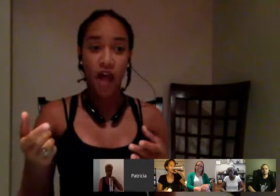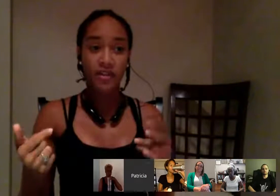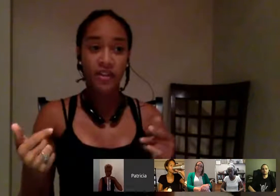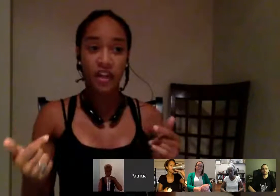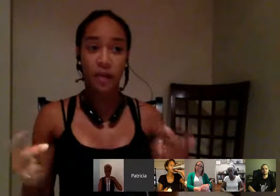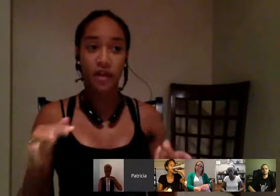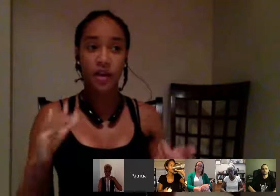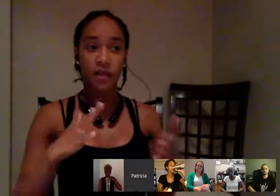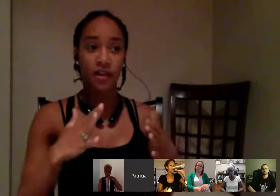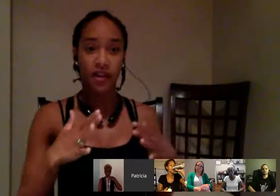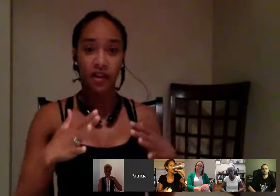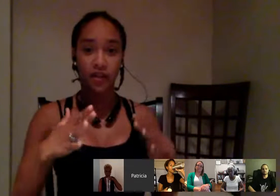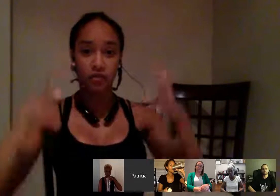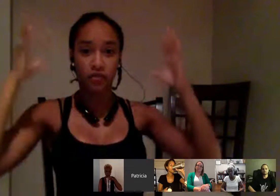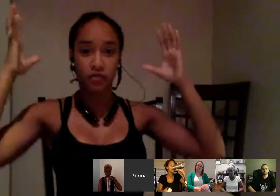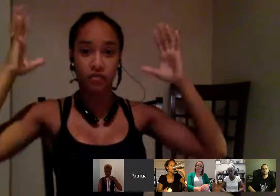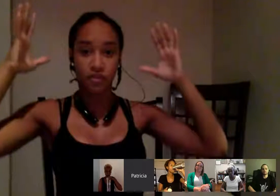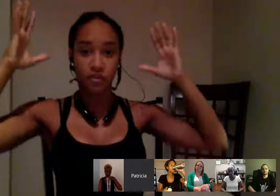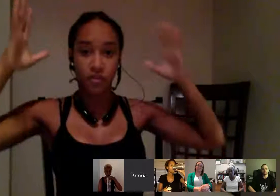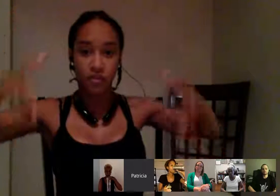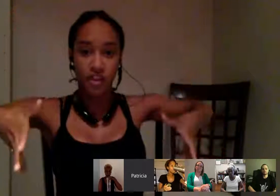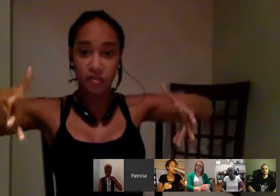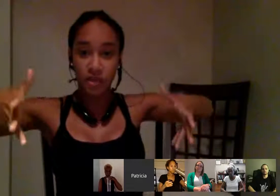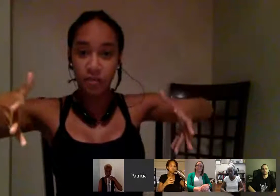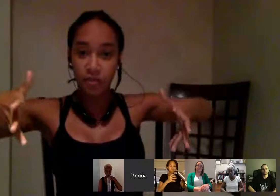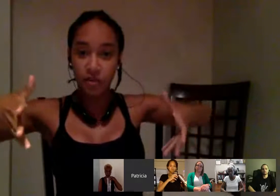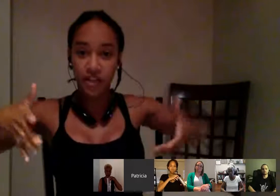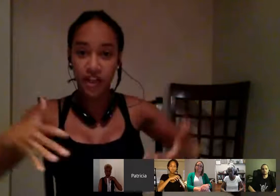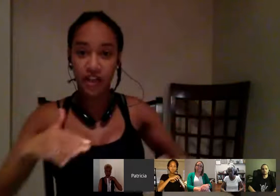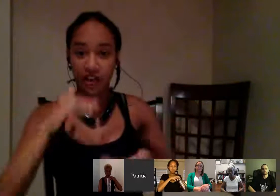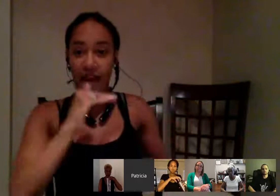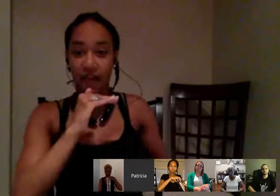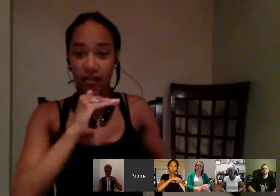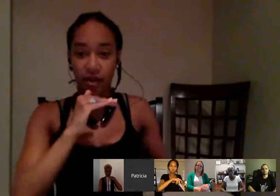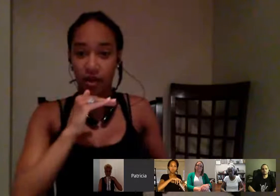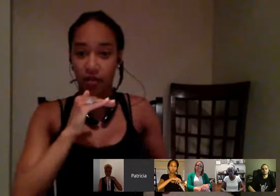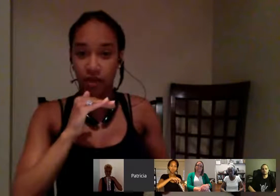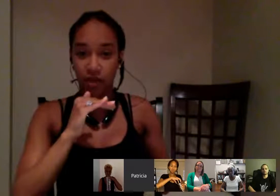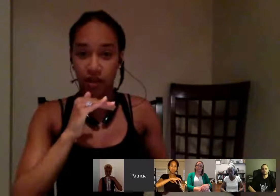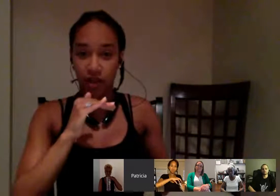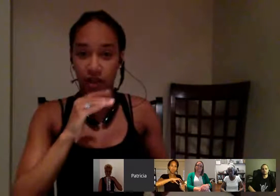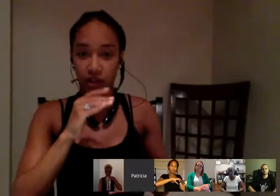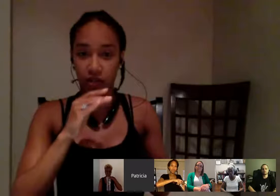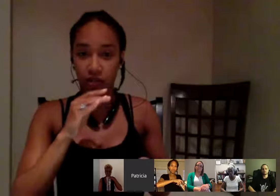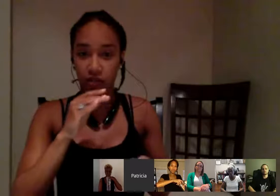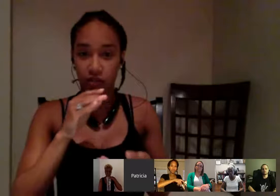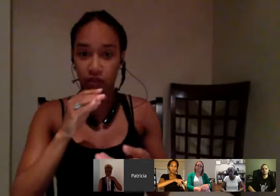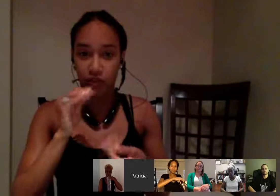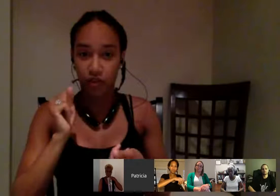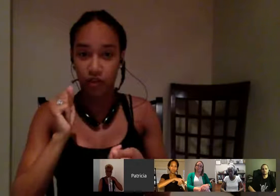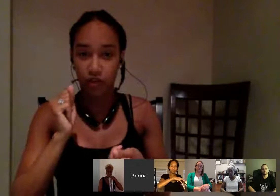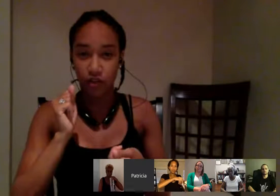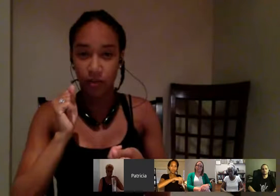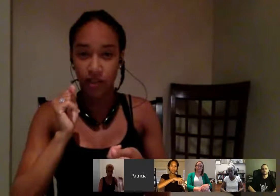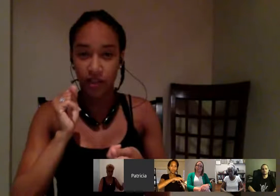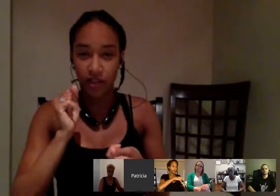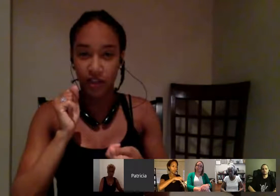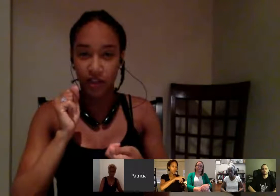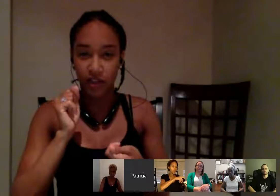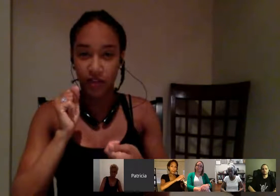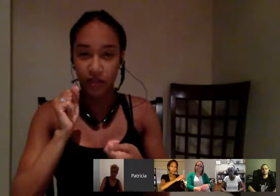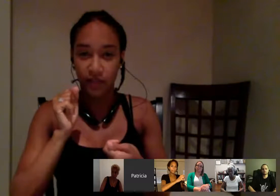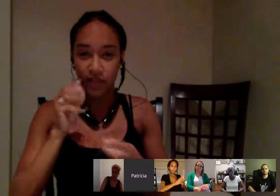I was thinking about becoming like the museum people per se, and like having the money and being like, you know what I mean?